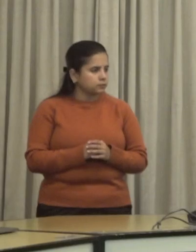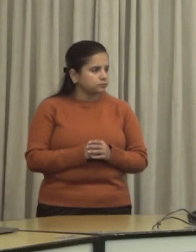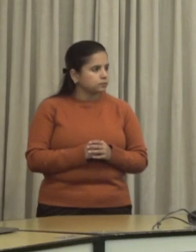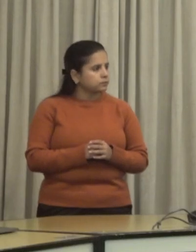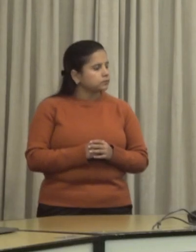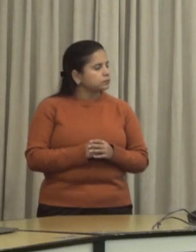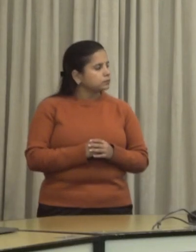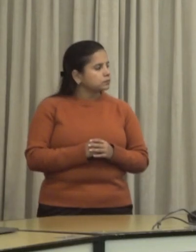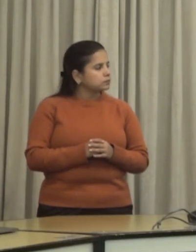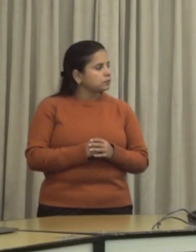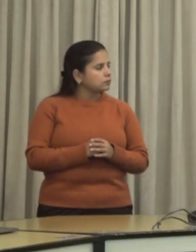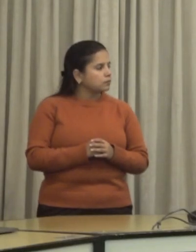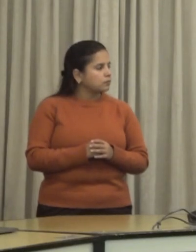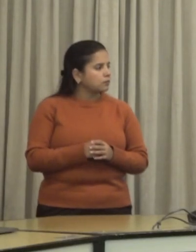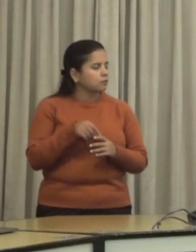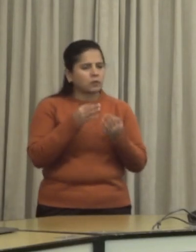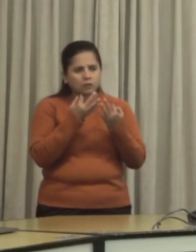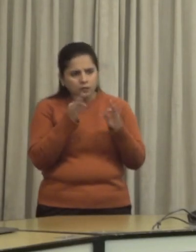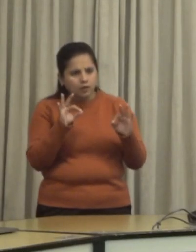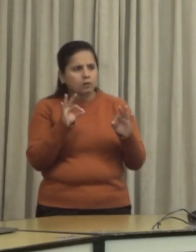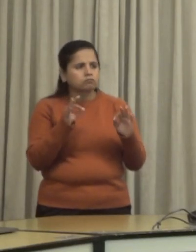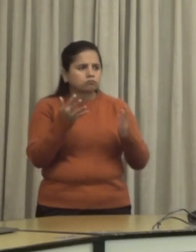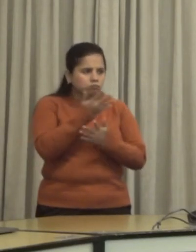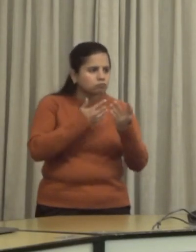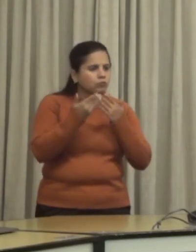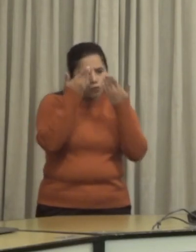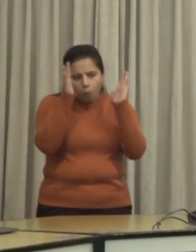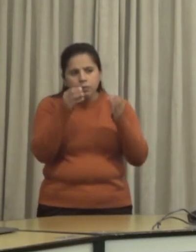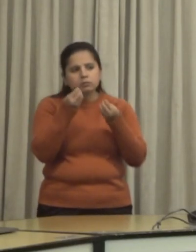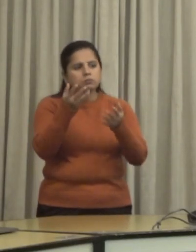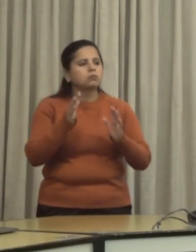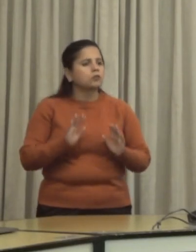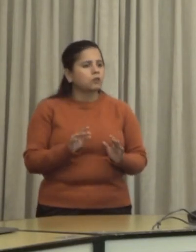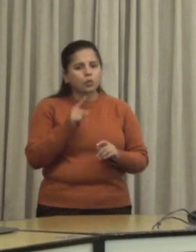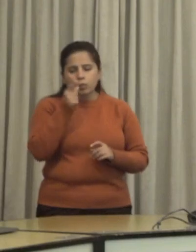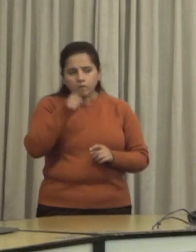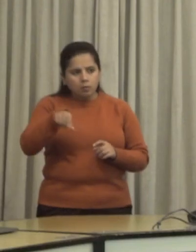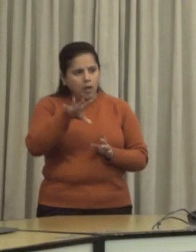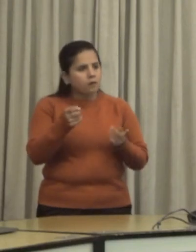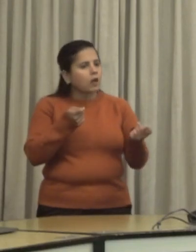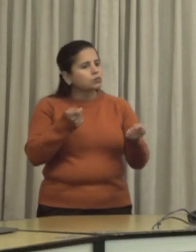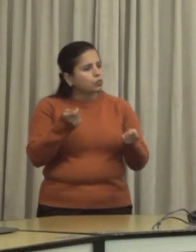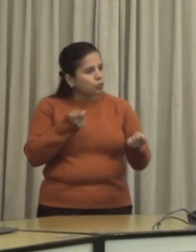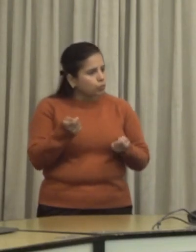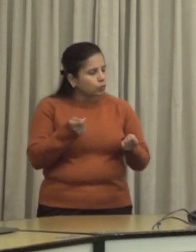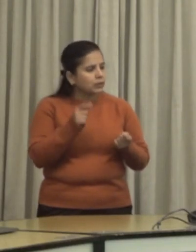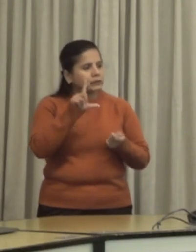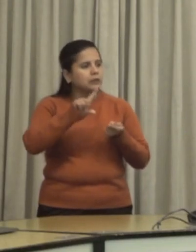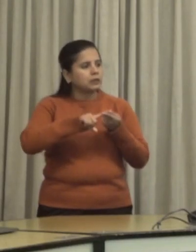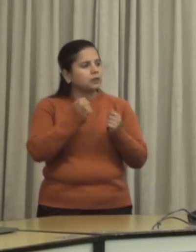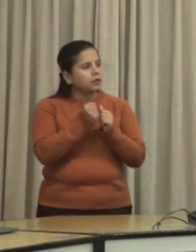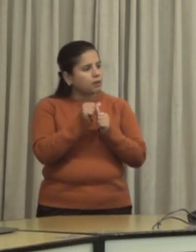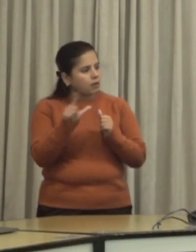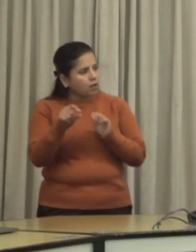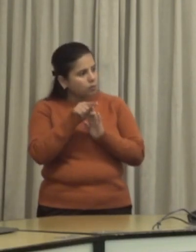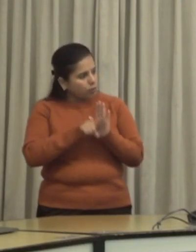on a freewheeling dialogue between those who control the legal policies